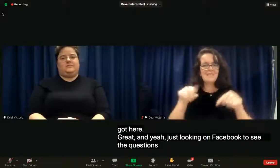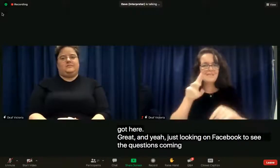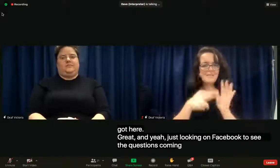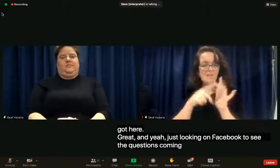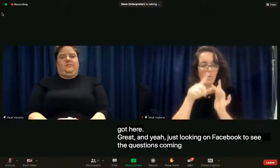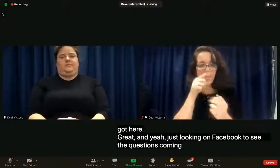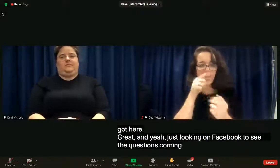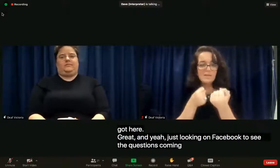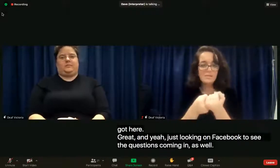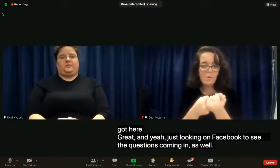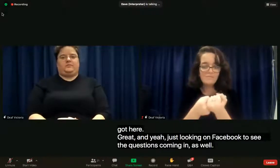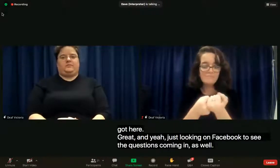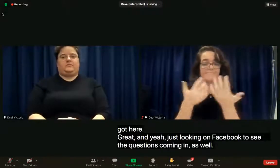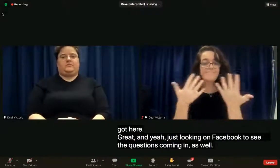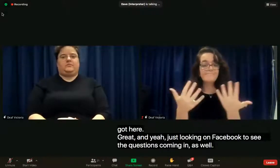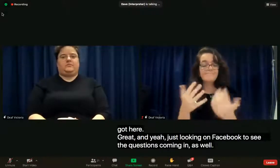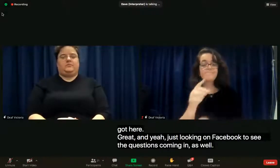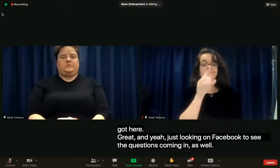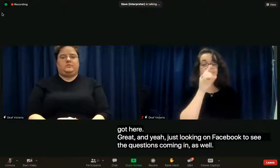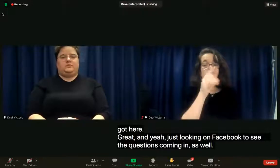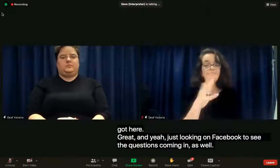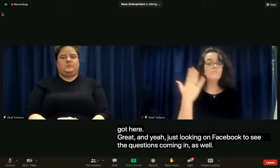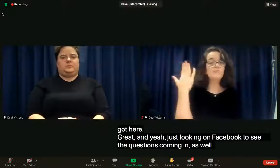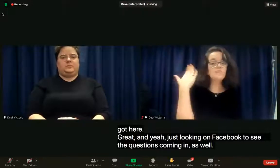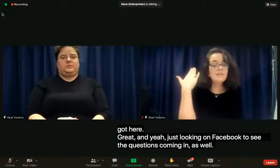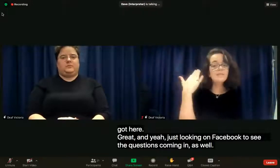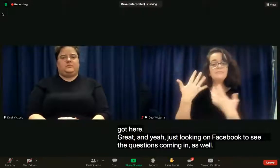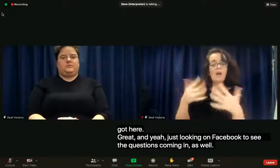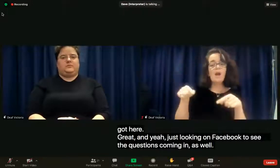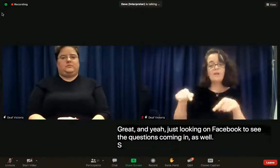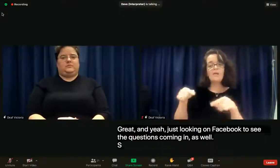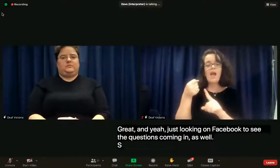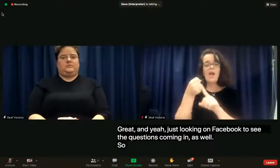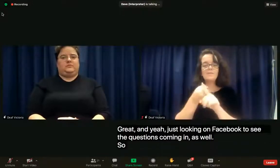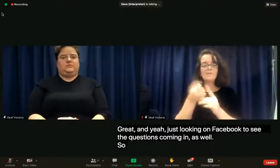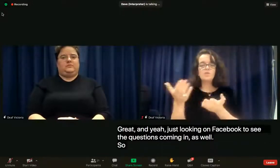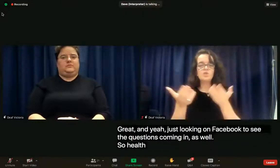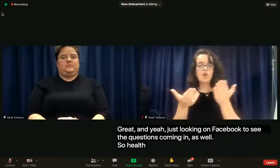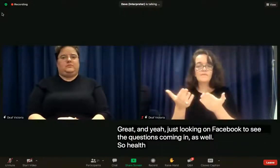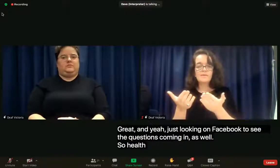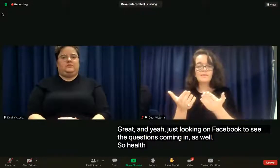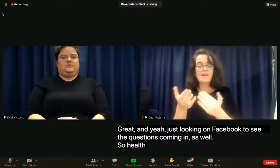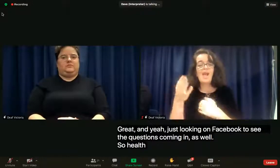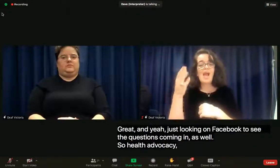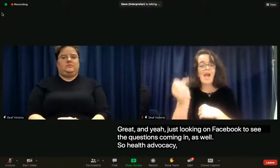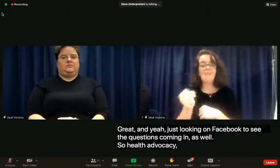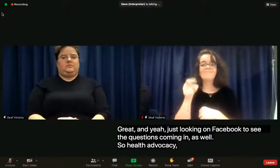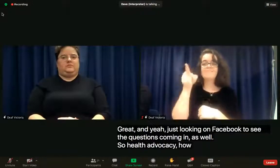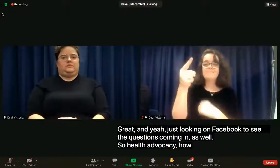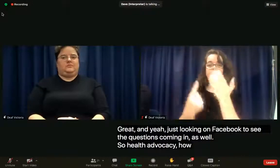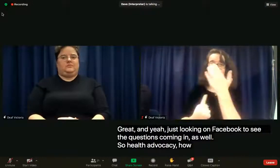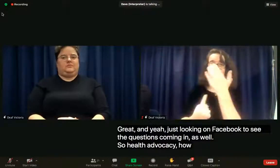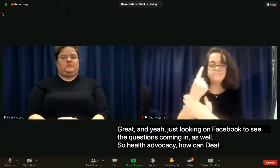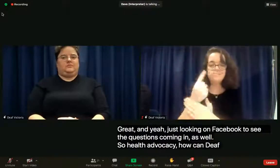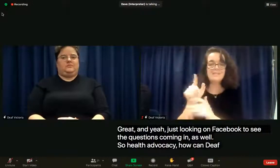So, health advocacy, how can Deaf Victoria support? Well, recently, advocacy services,